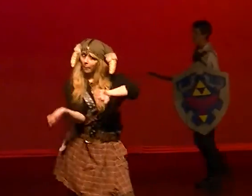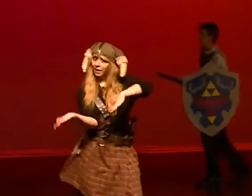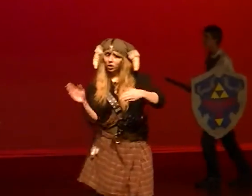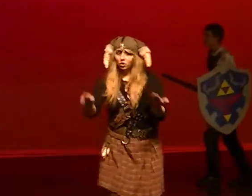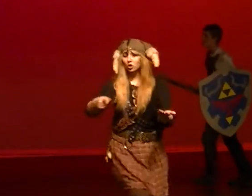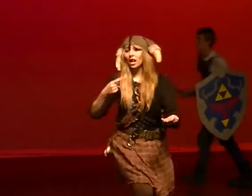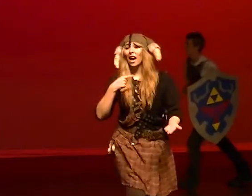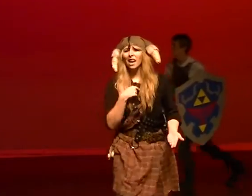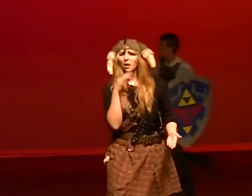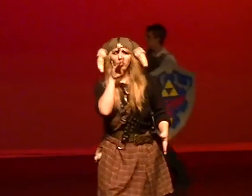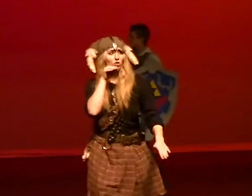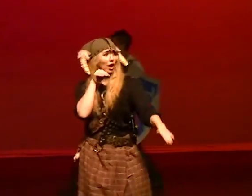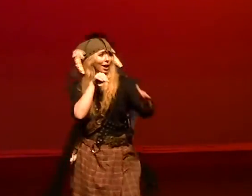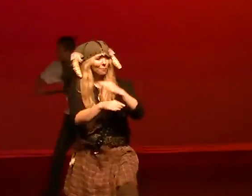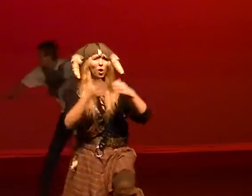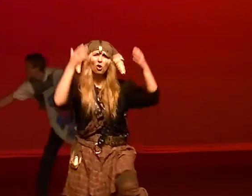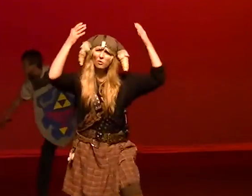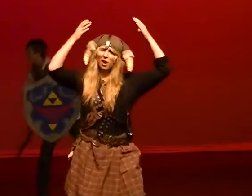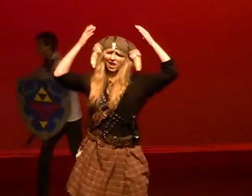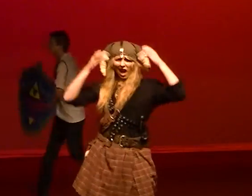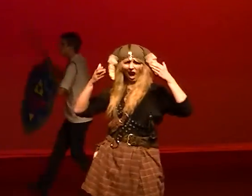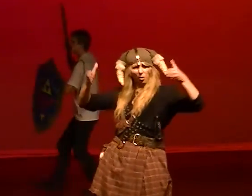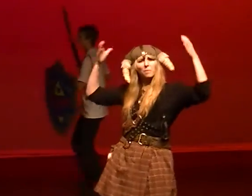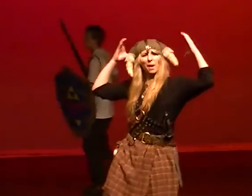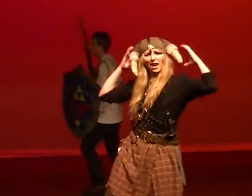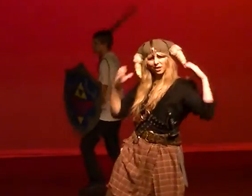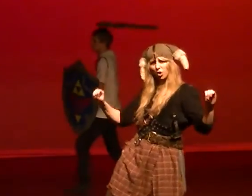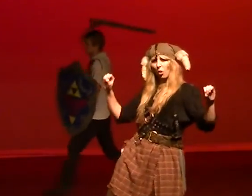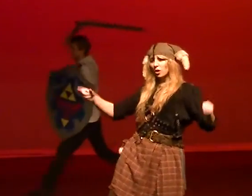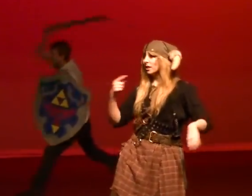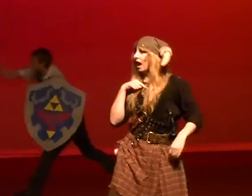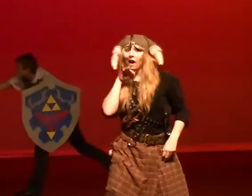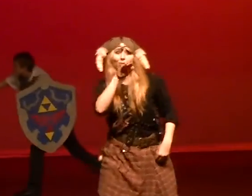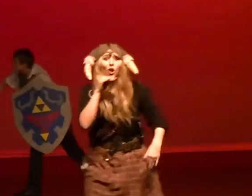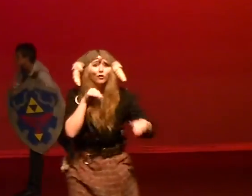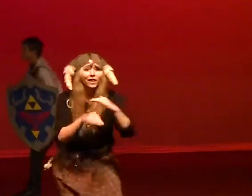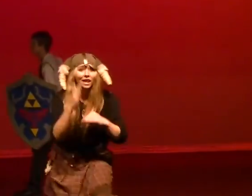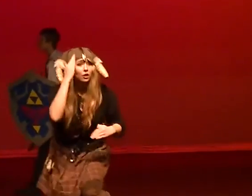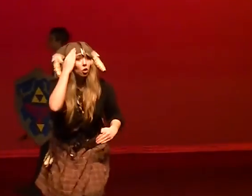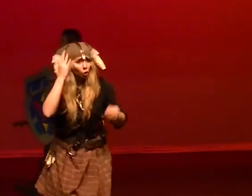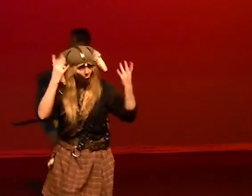Dragonborn, wearing a hat with a horn. I'm Dover Keen, no.